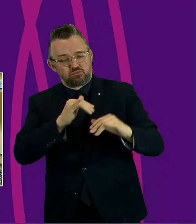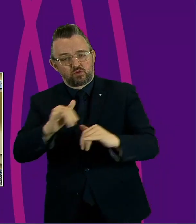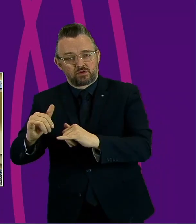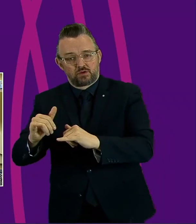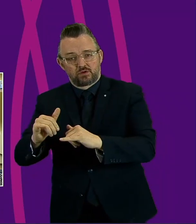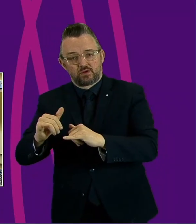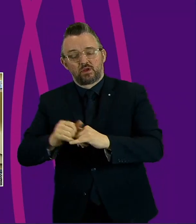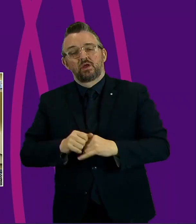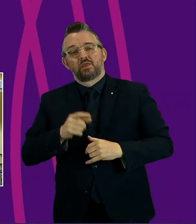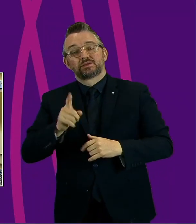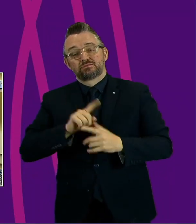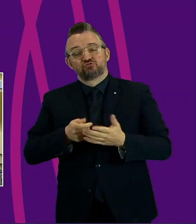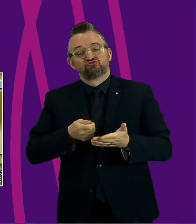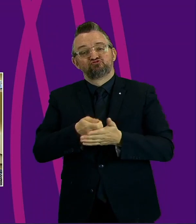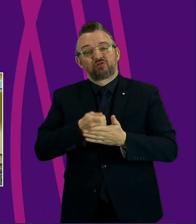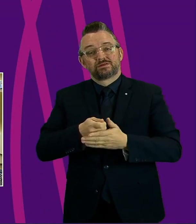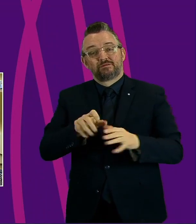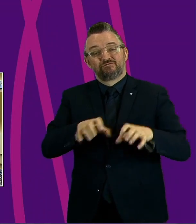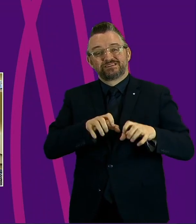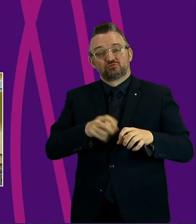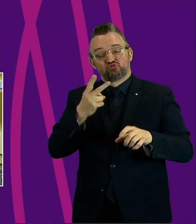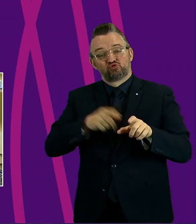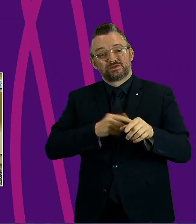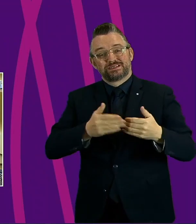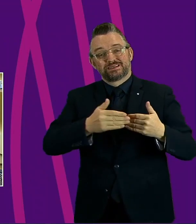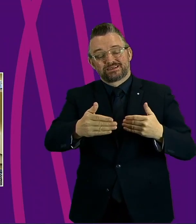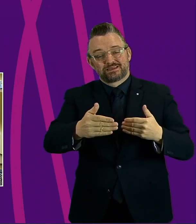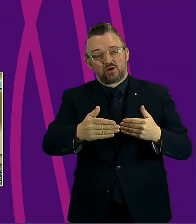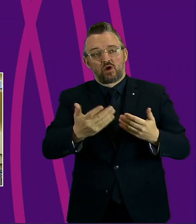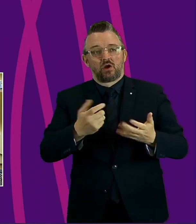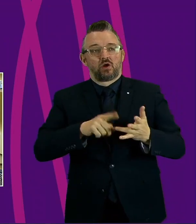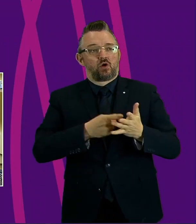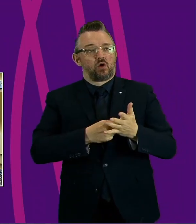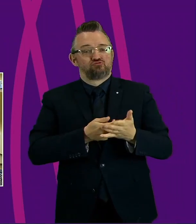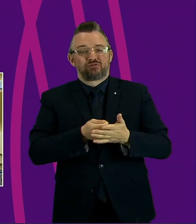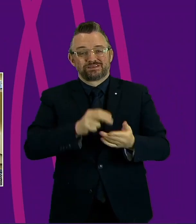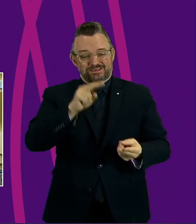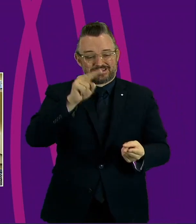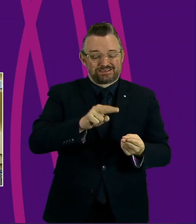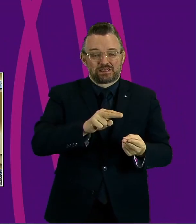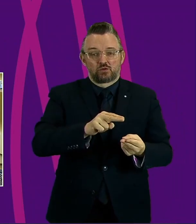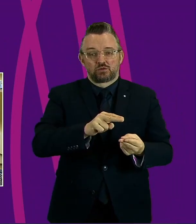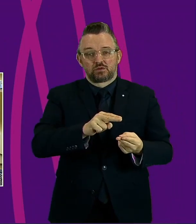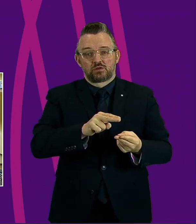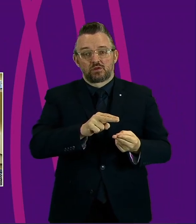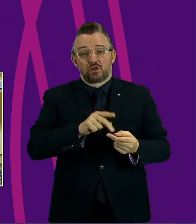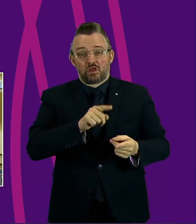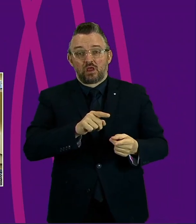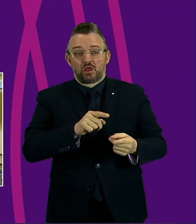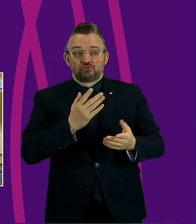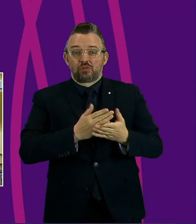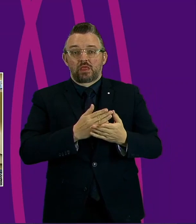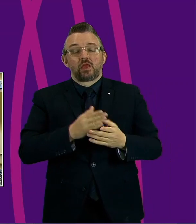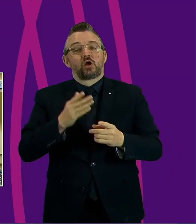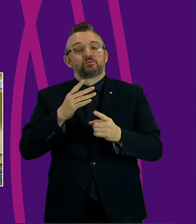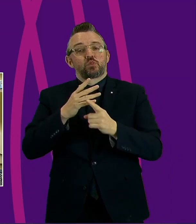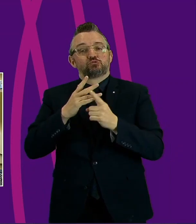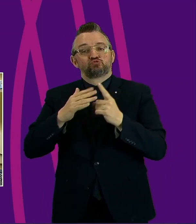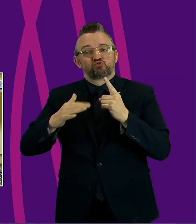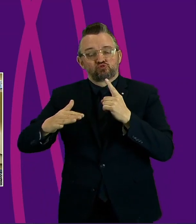blanket rent freeze for 2 years, discounting all rent arrears, whether or not they accrued because of this crisis. It was social landlords